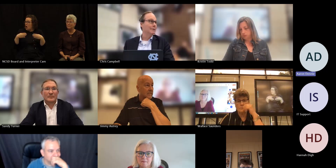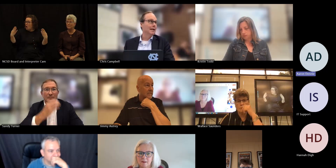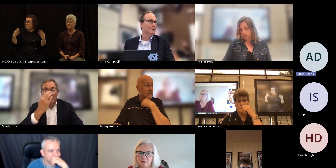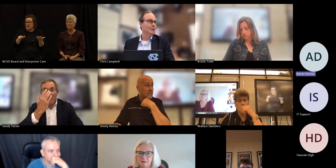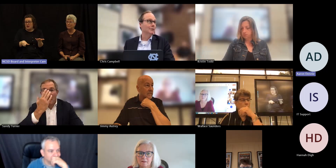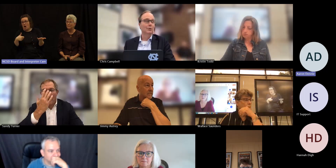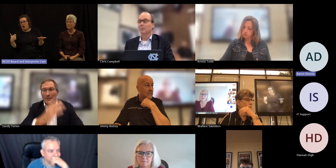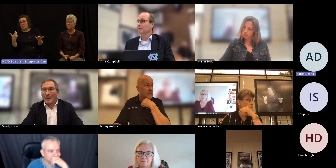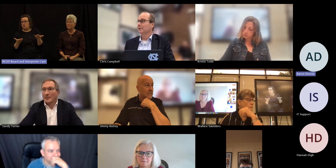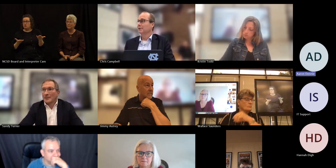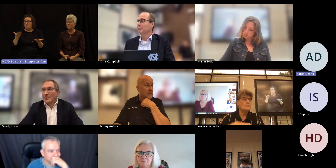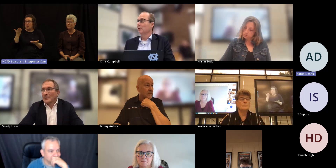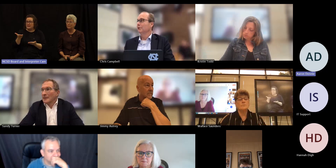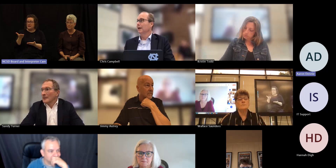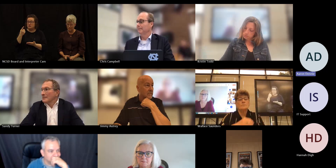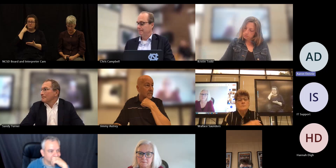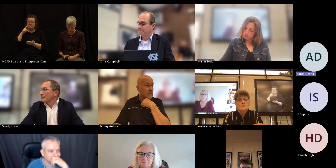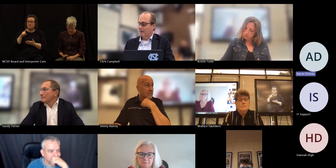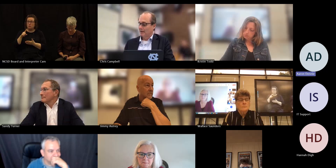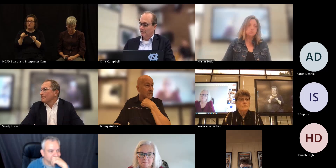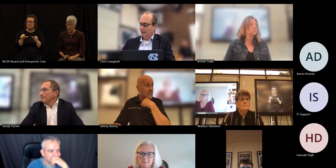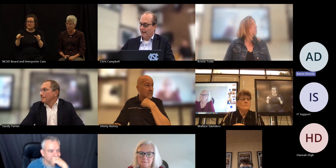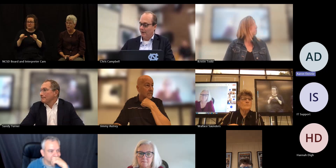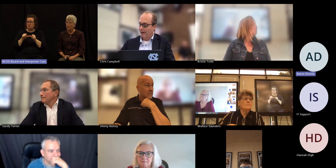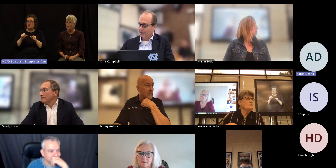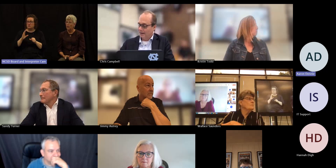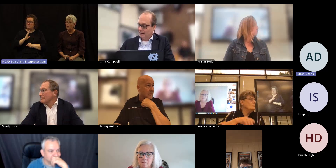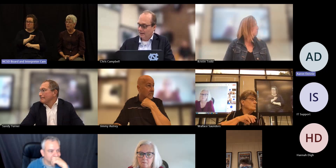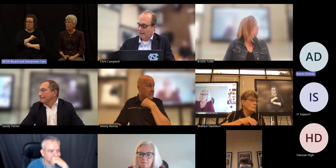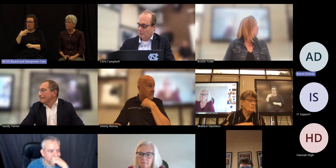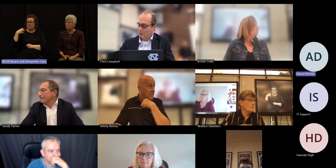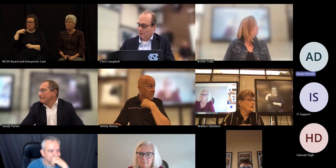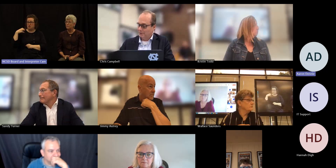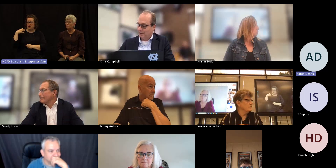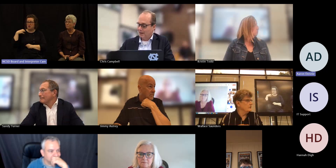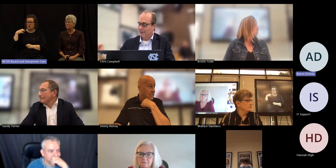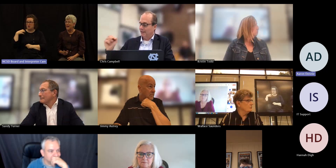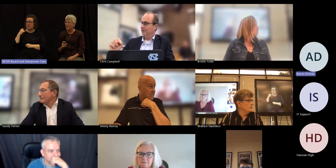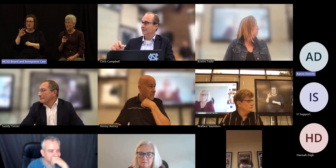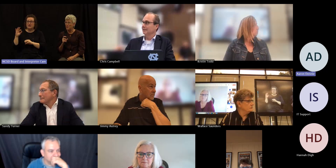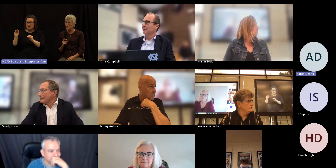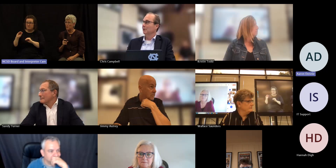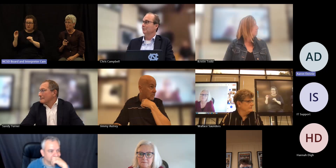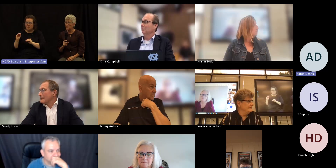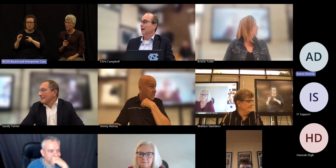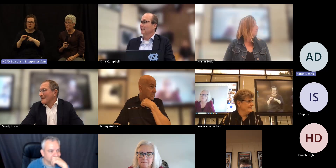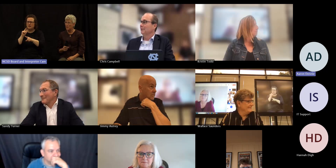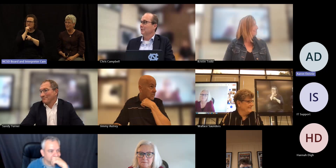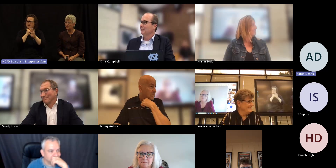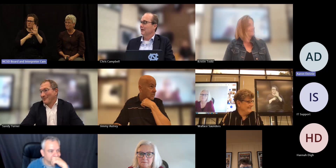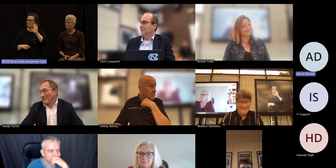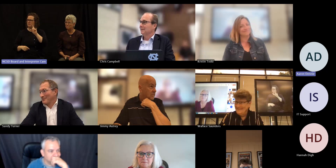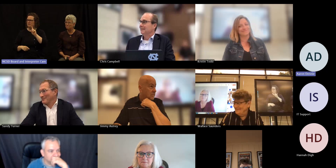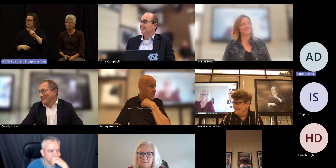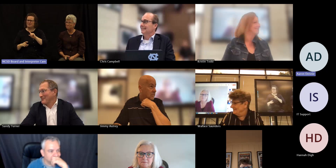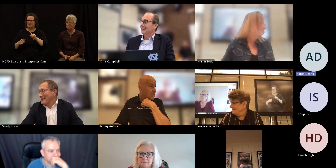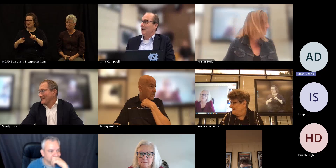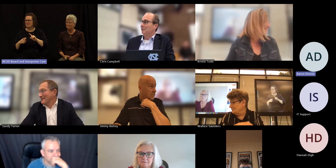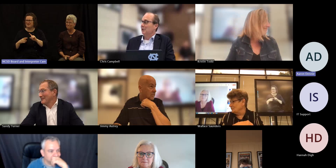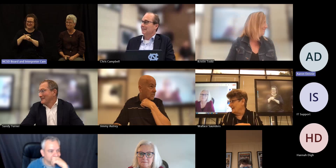other nominations for the position of board chair? Hearing none, I will close the nominations and move directly to a